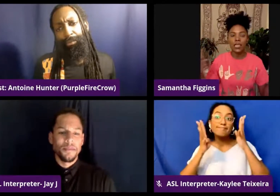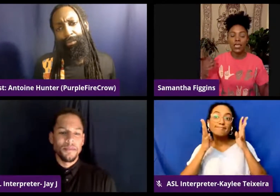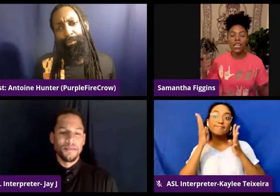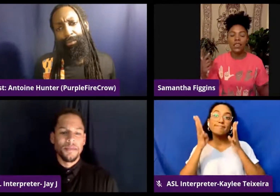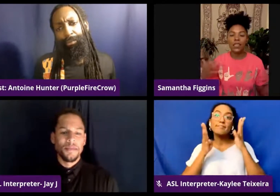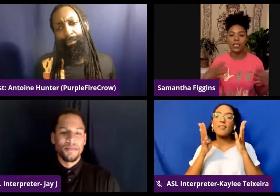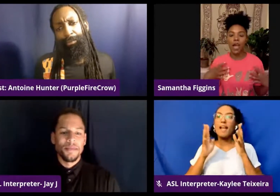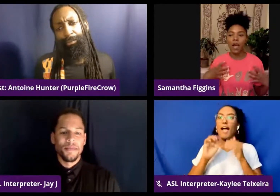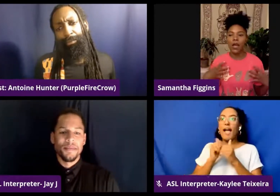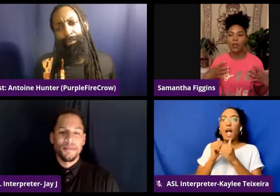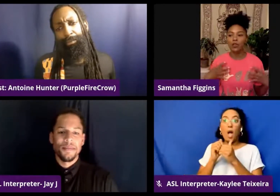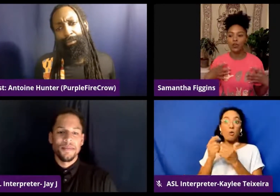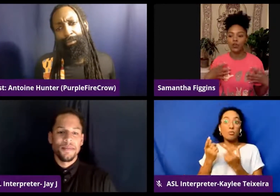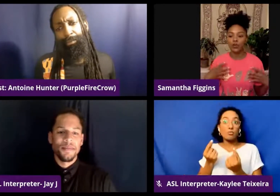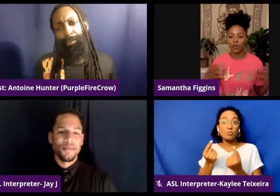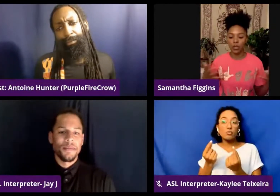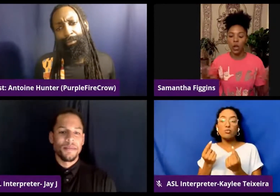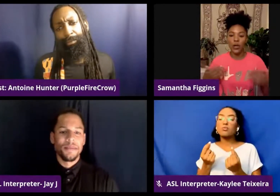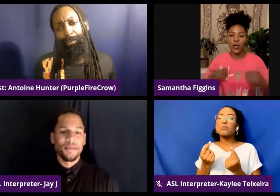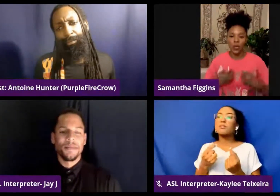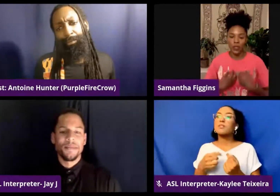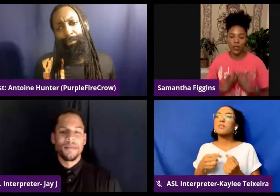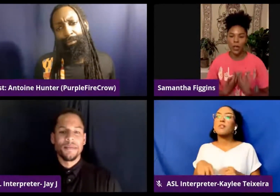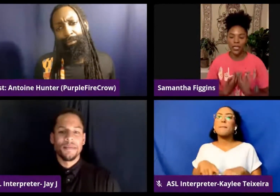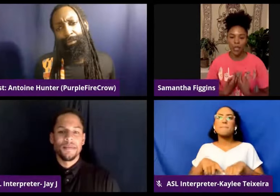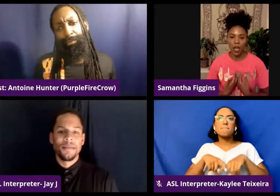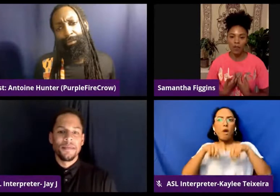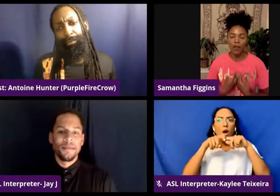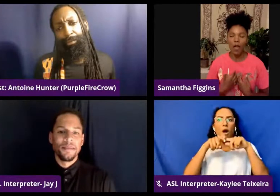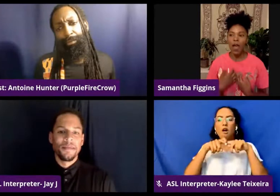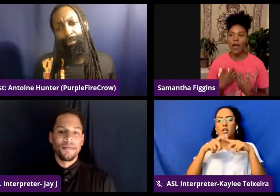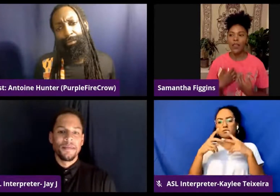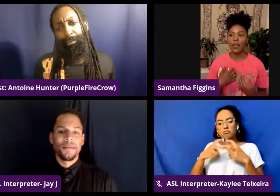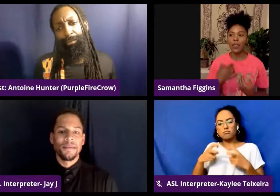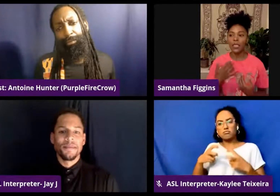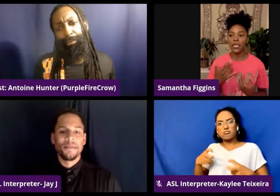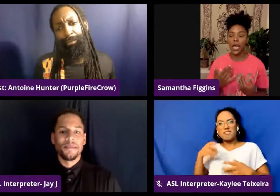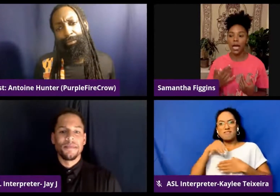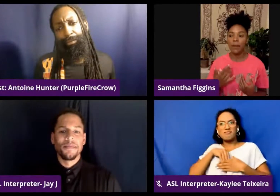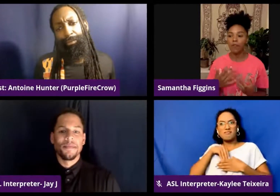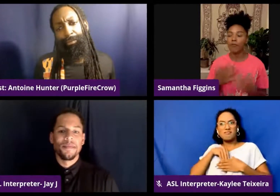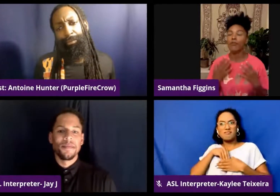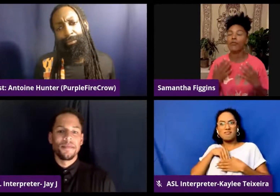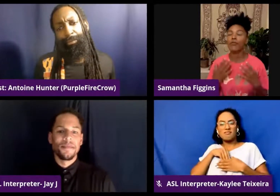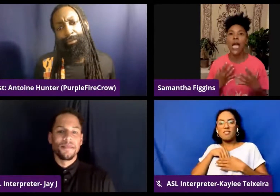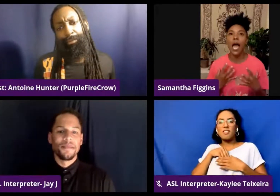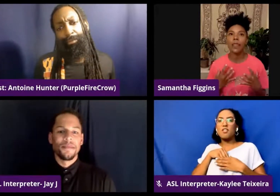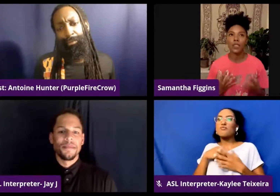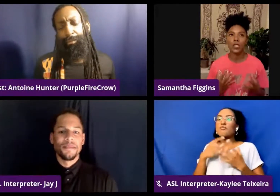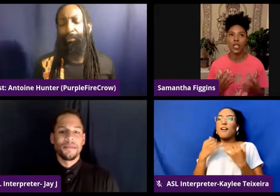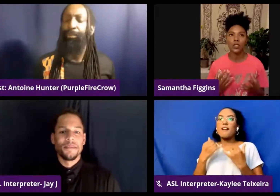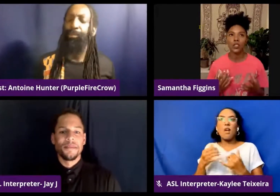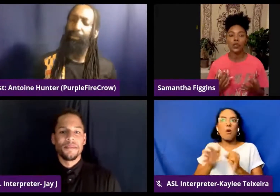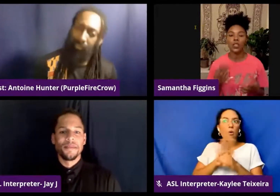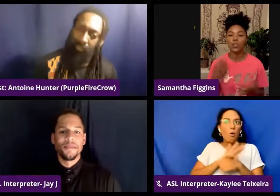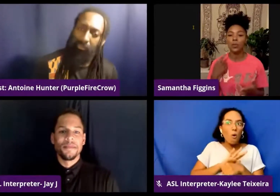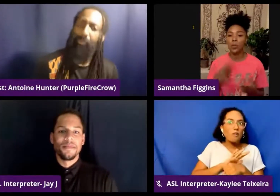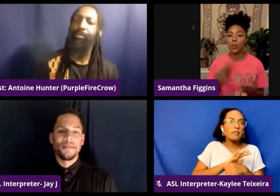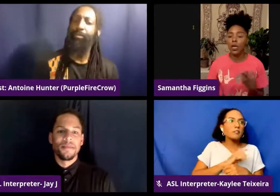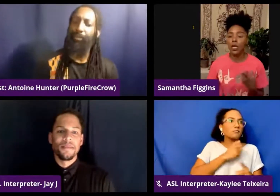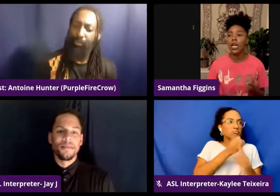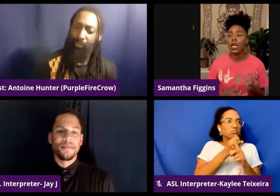is taking the time to go within myself. I think this time I've really had the chance